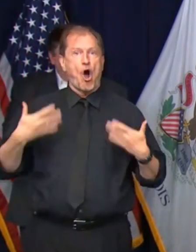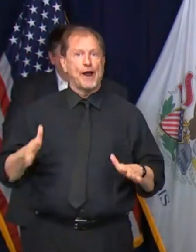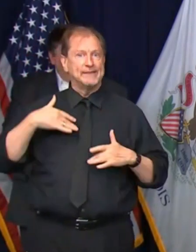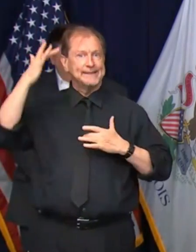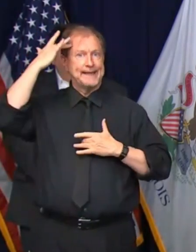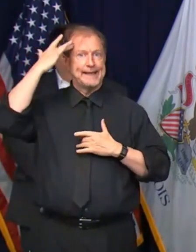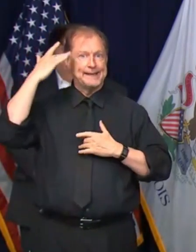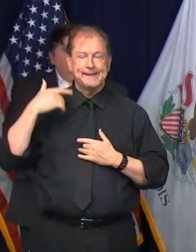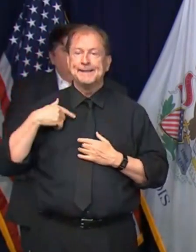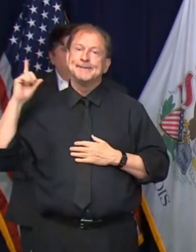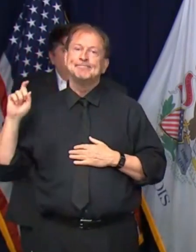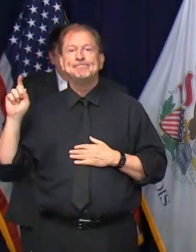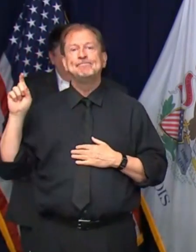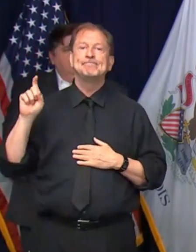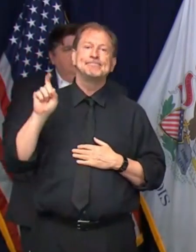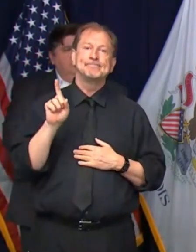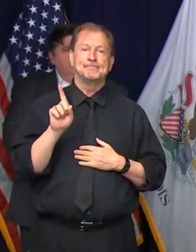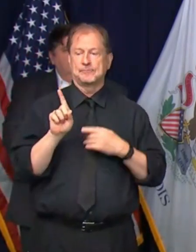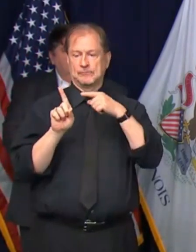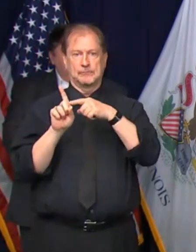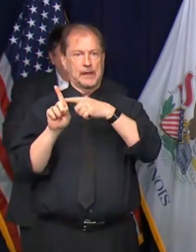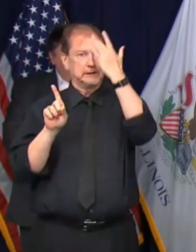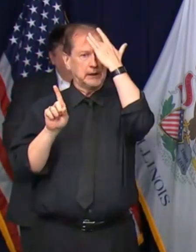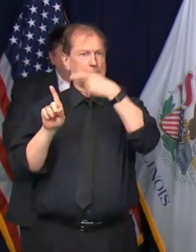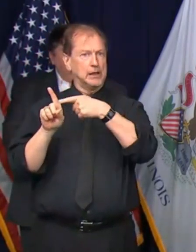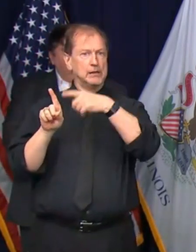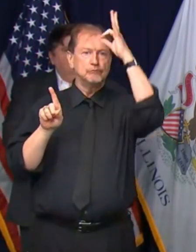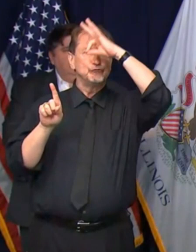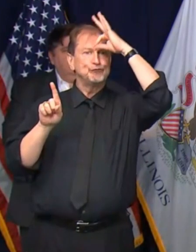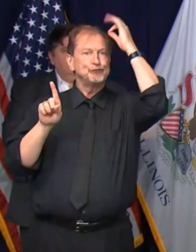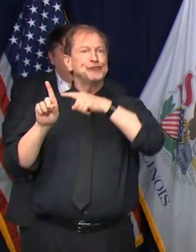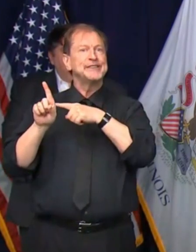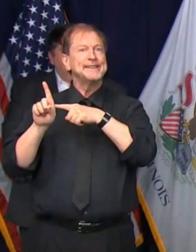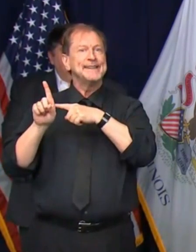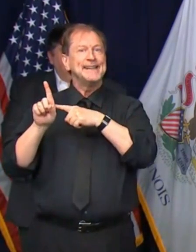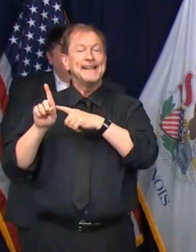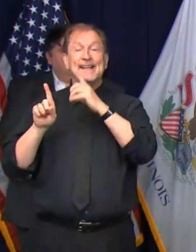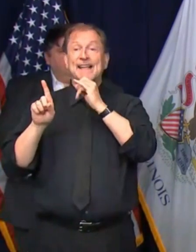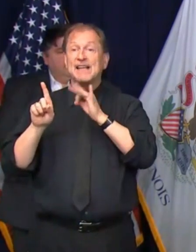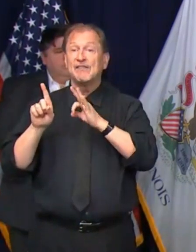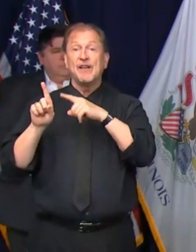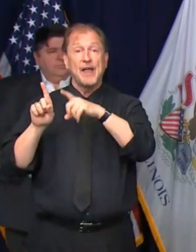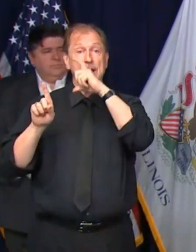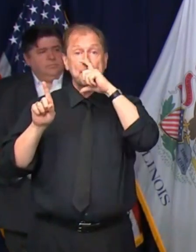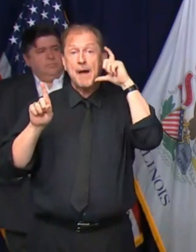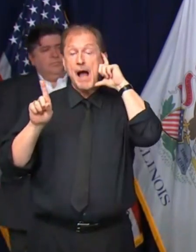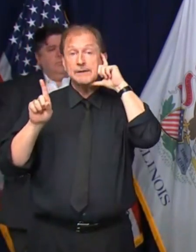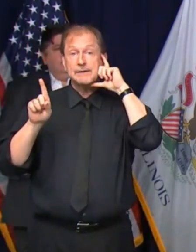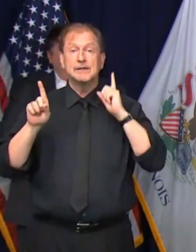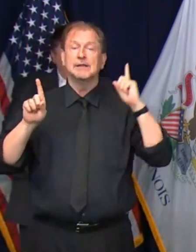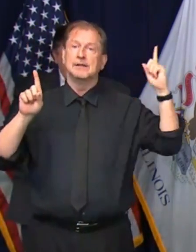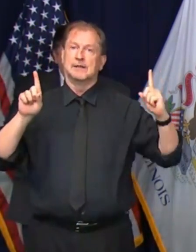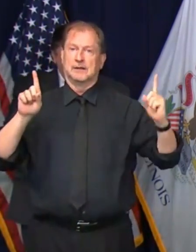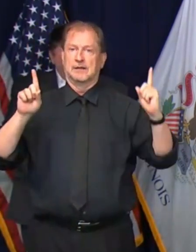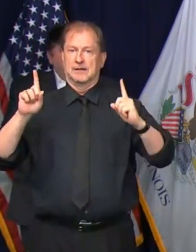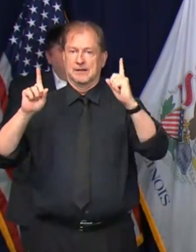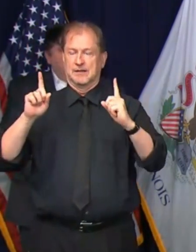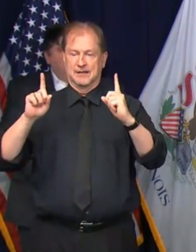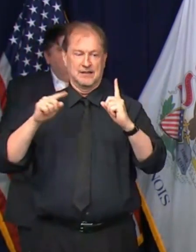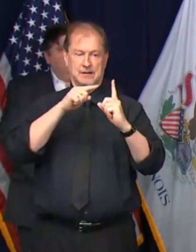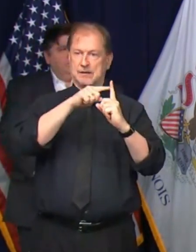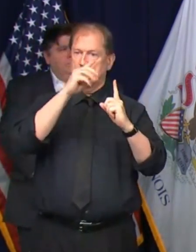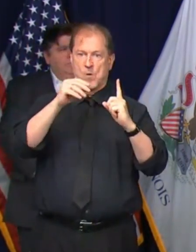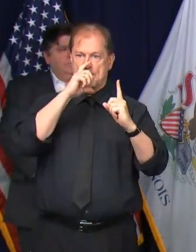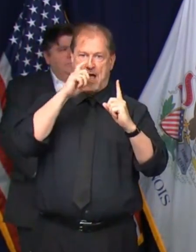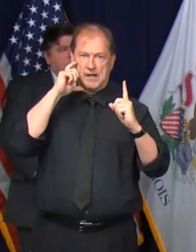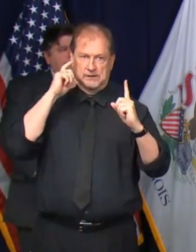people, if one person has the virus, if they wore a mask and this individual didn't, there